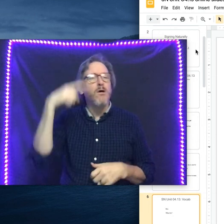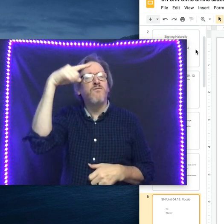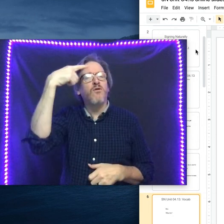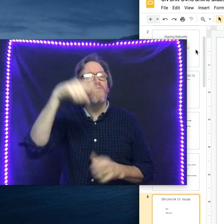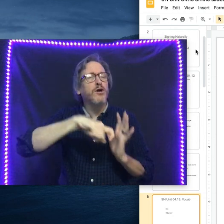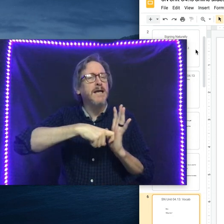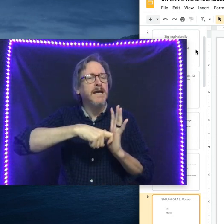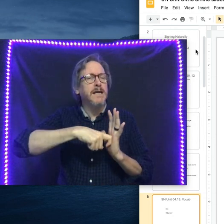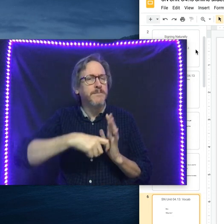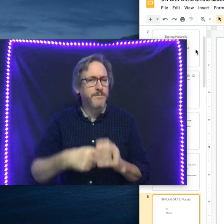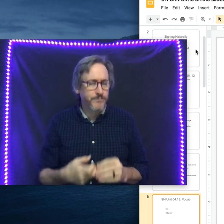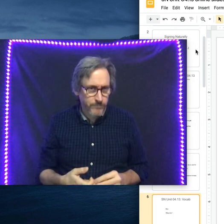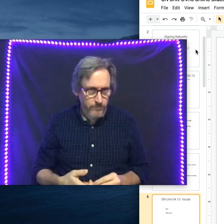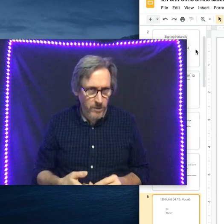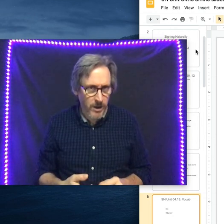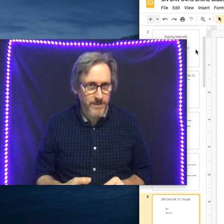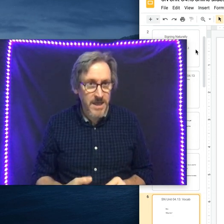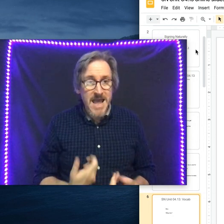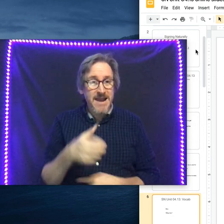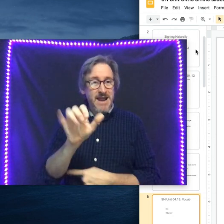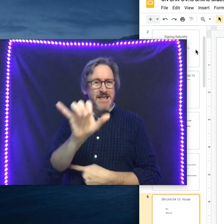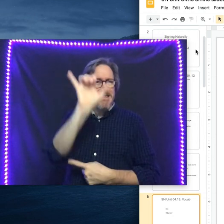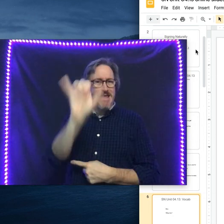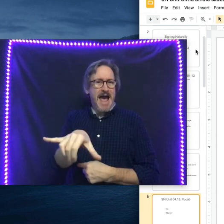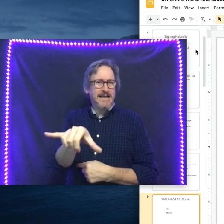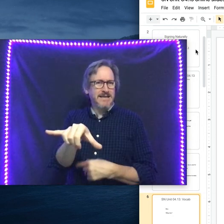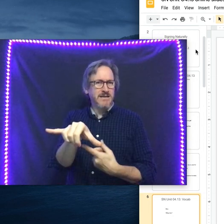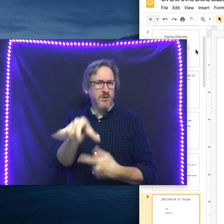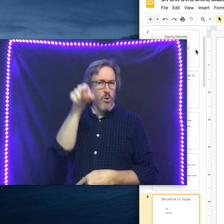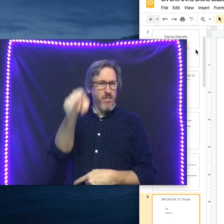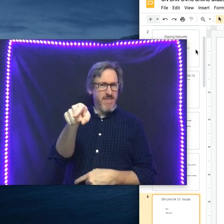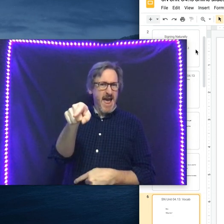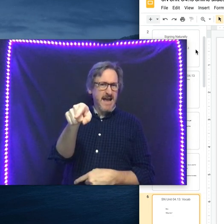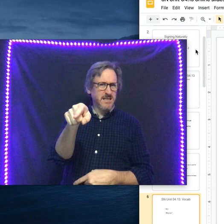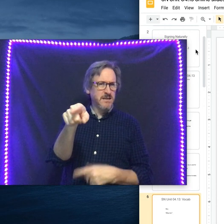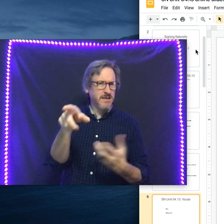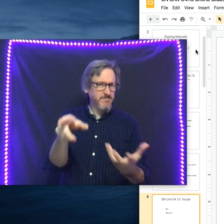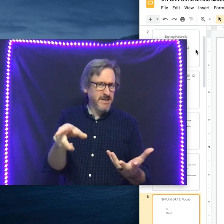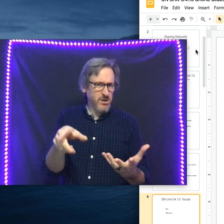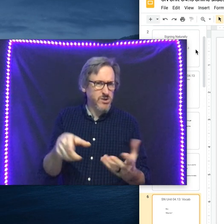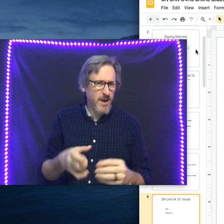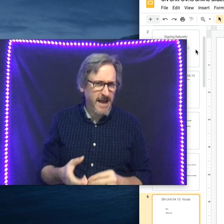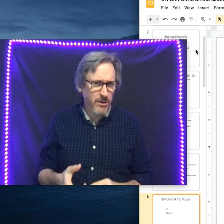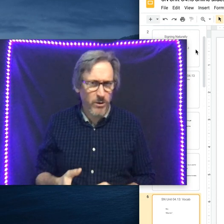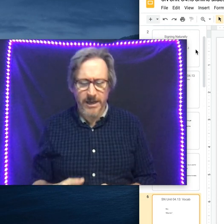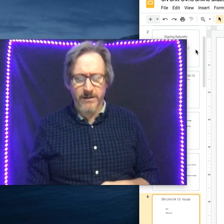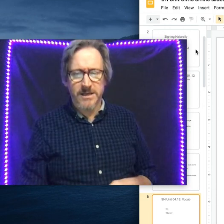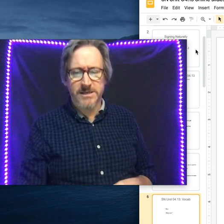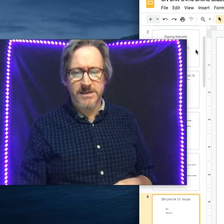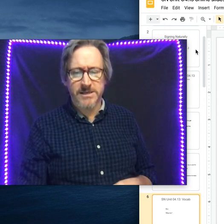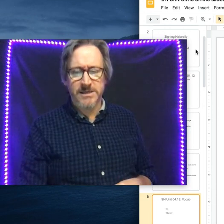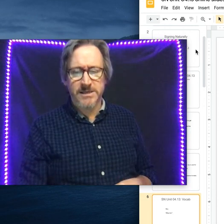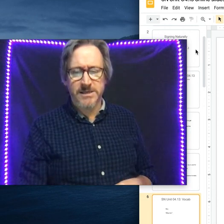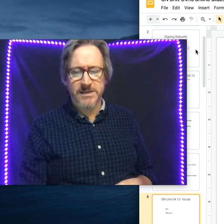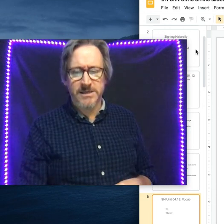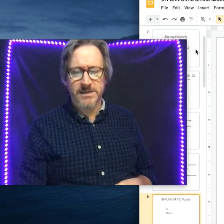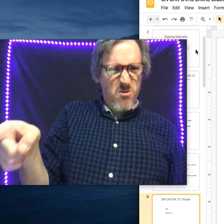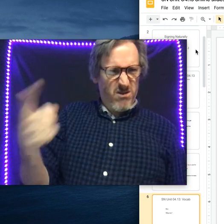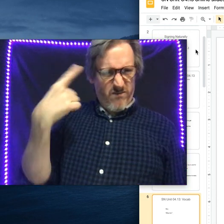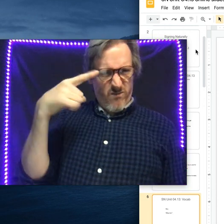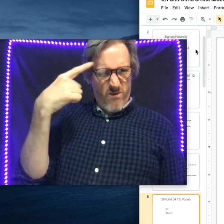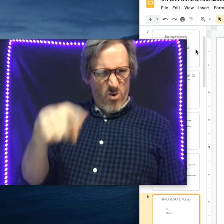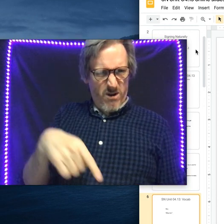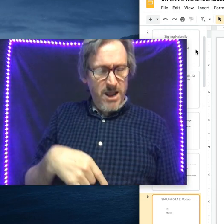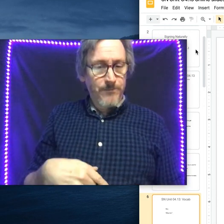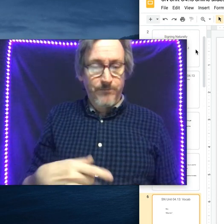or 4-4, key. Okay. And that, where that is also a handy one in this situation. That